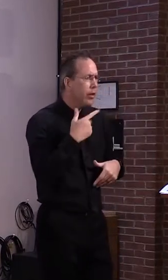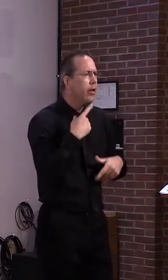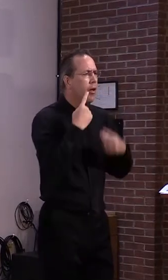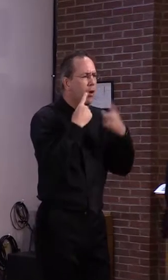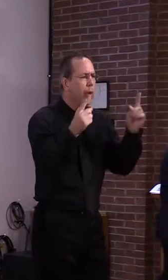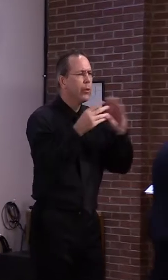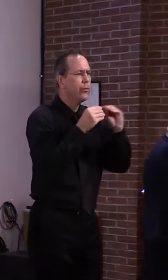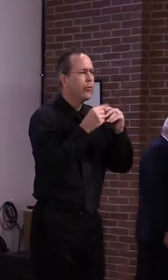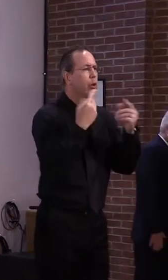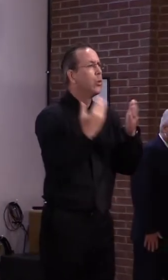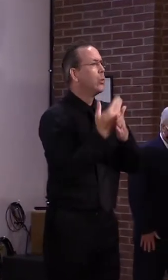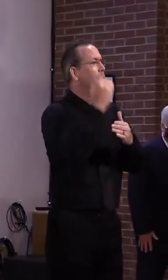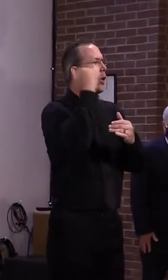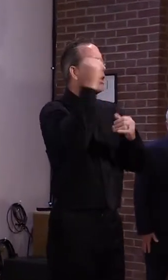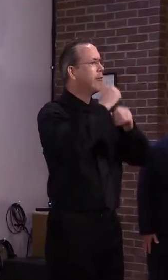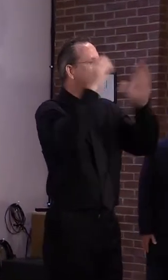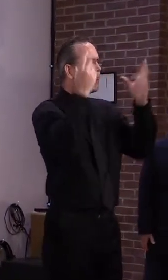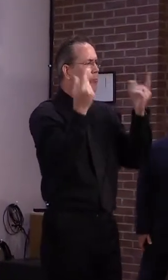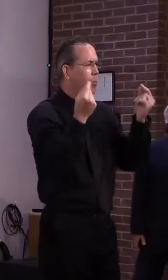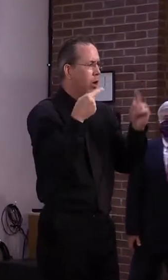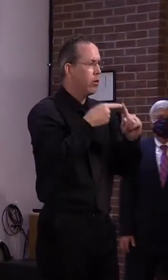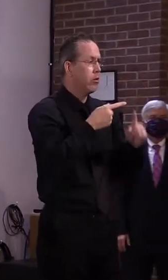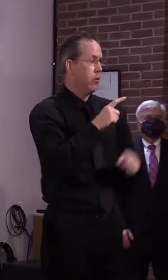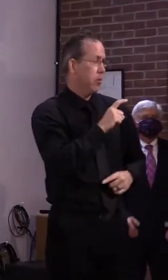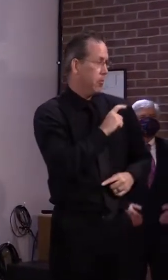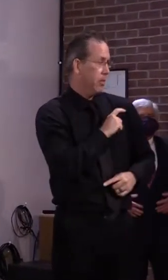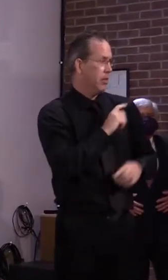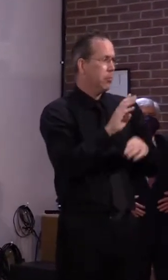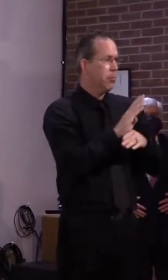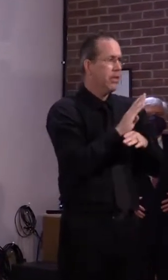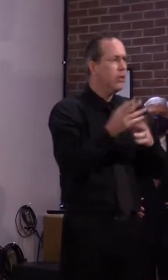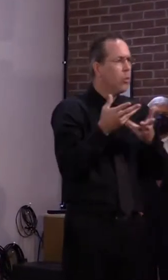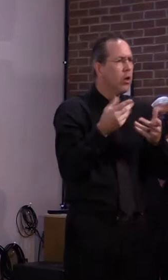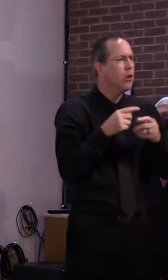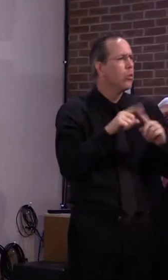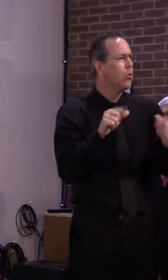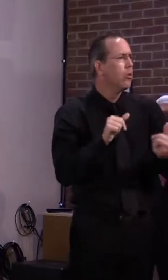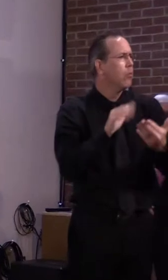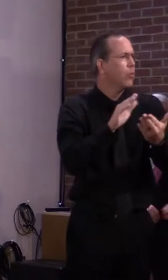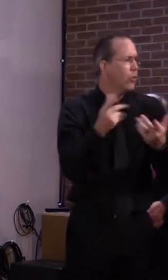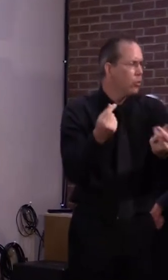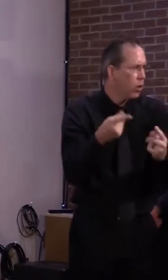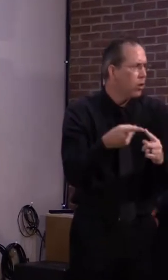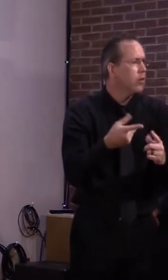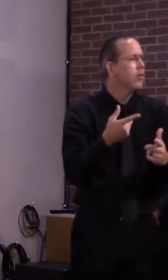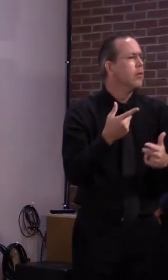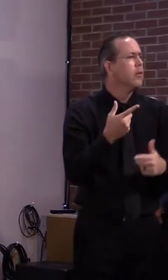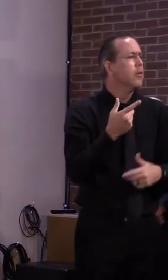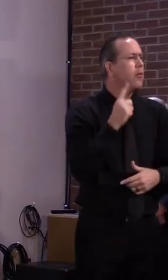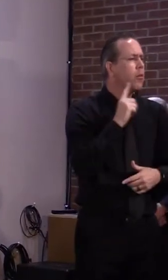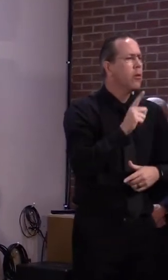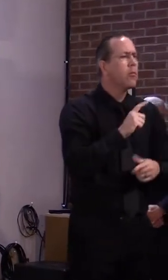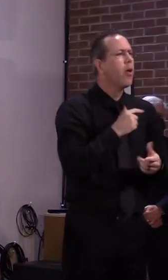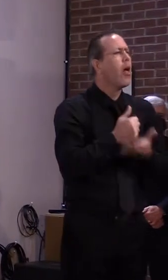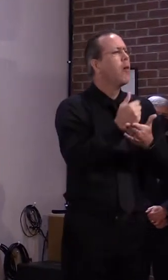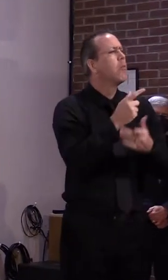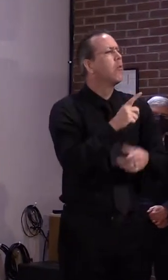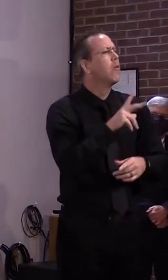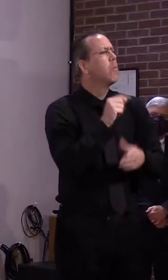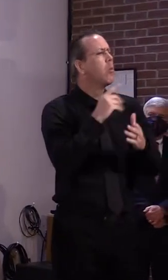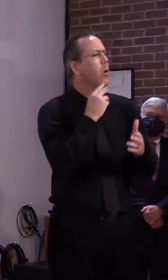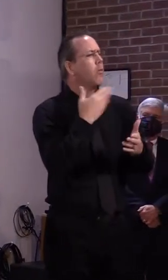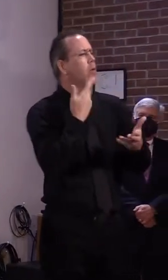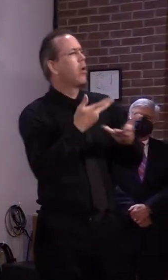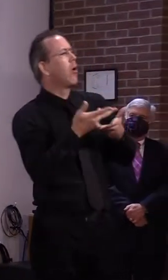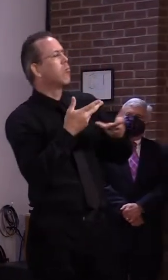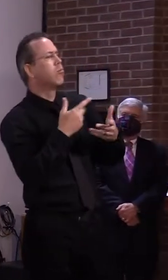we believe will be helpful to Vermont. So that will be coming soon. Look forward to looking at what VLCT